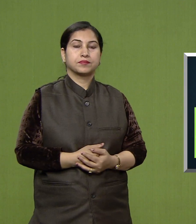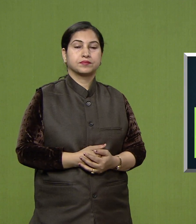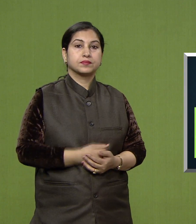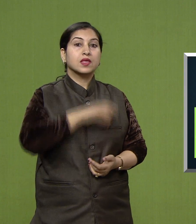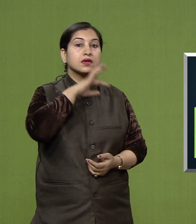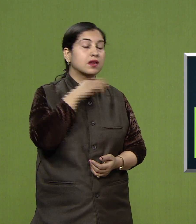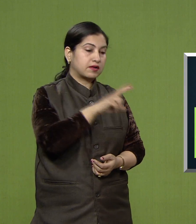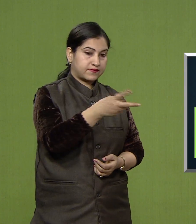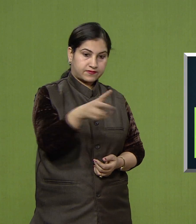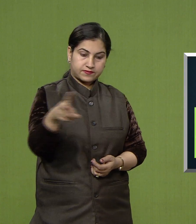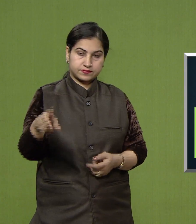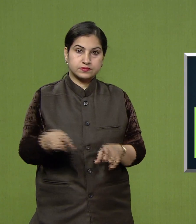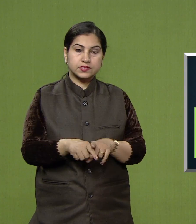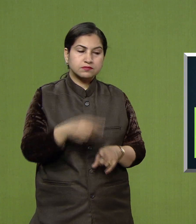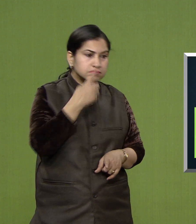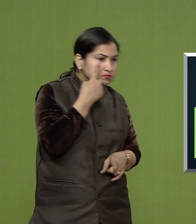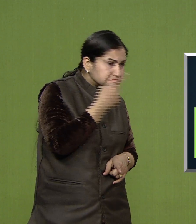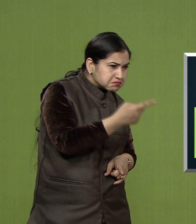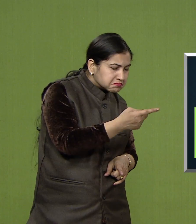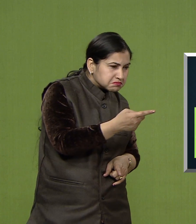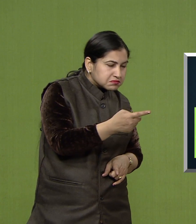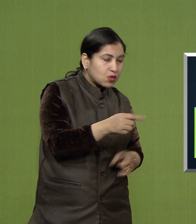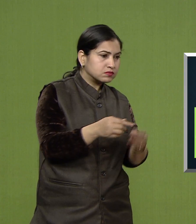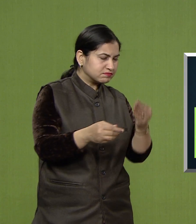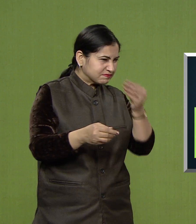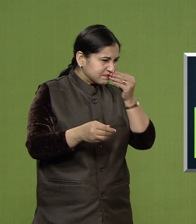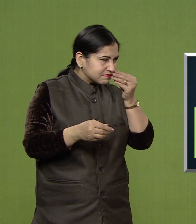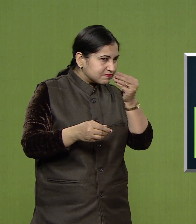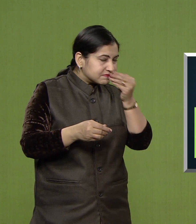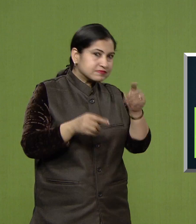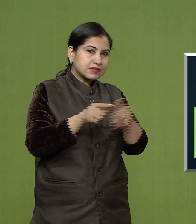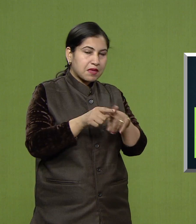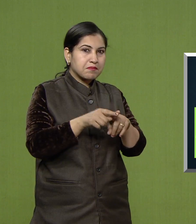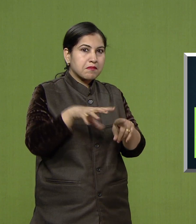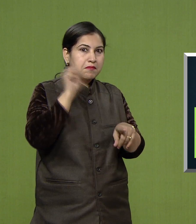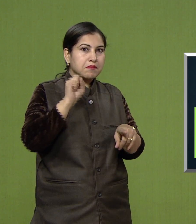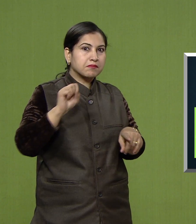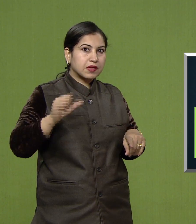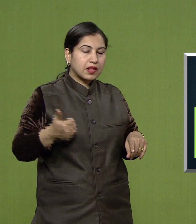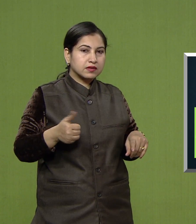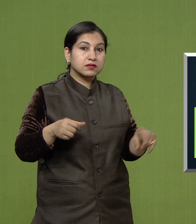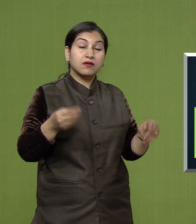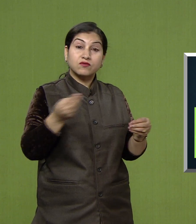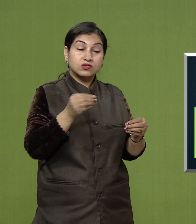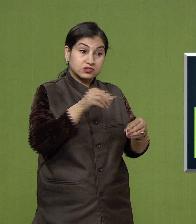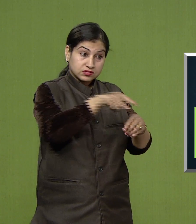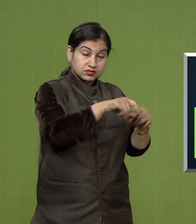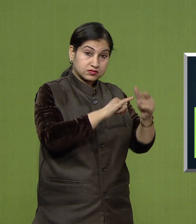We can identify stain by smelling also. Most stains have a peculiar smell.